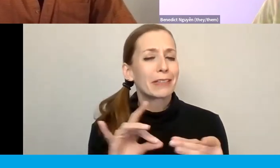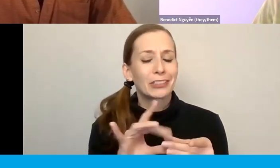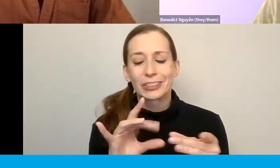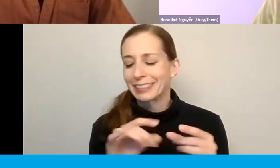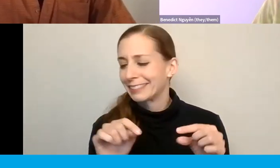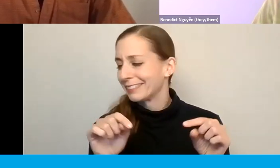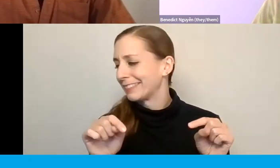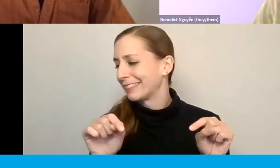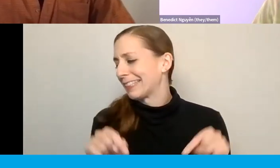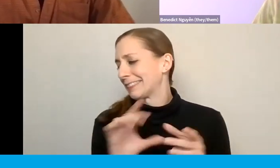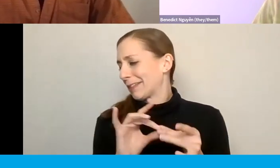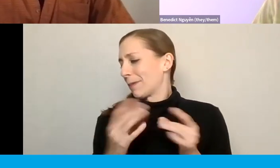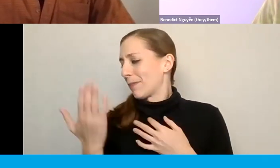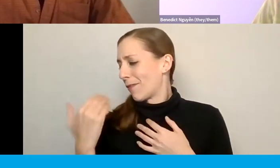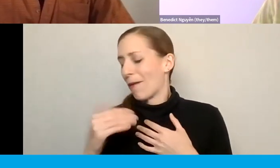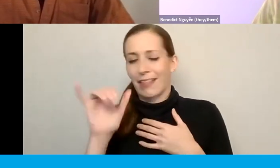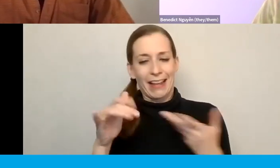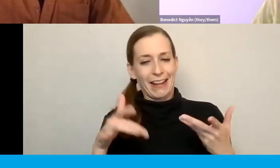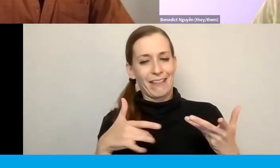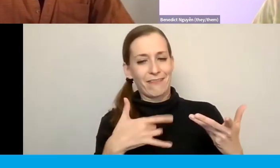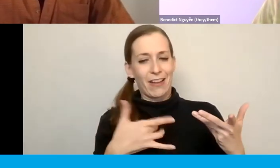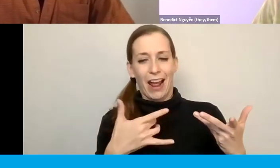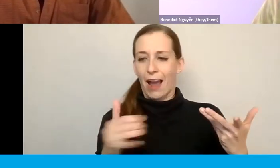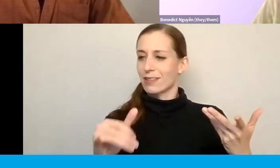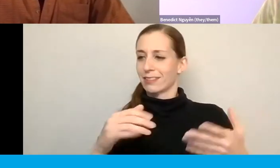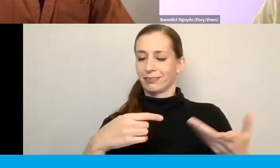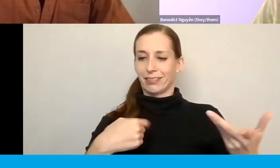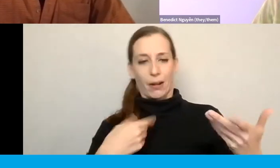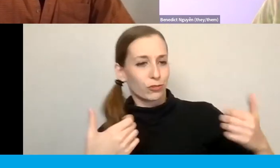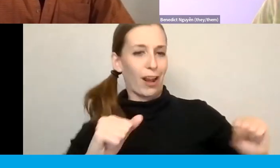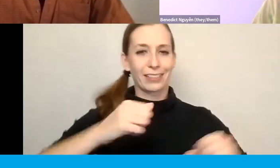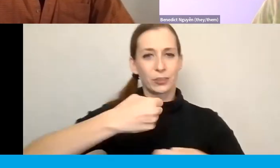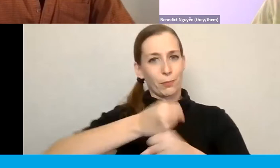that felt like a film. And I think leading up to the residency,